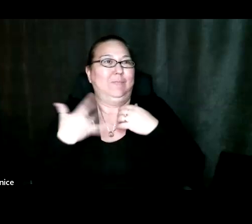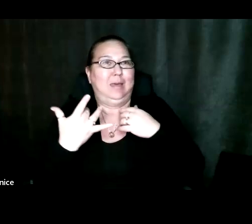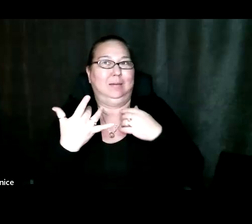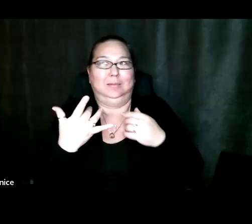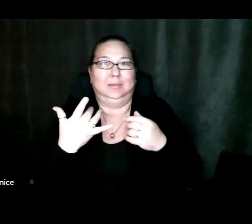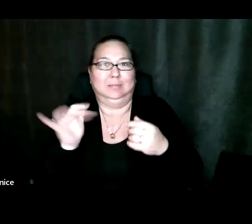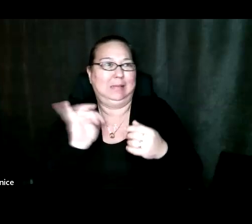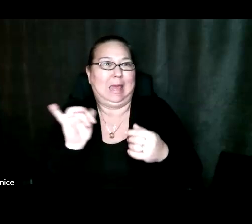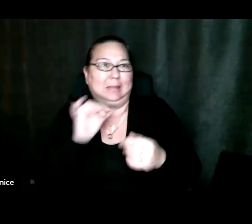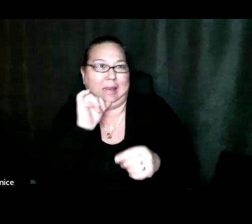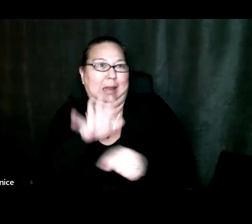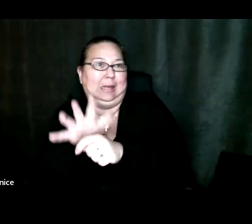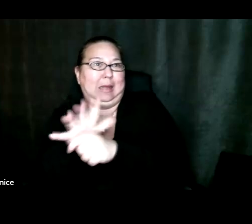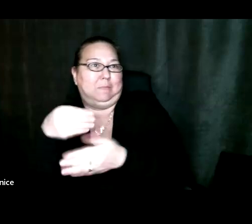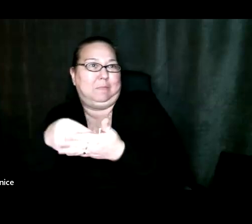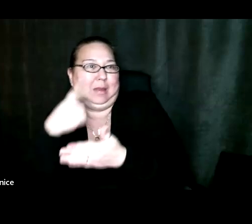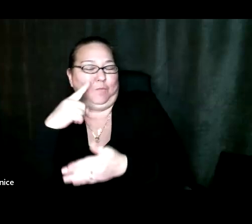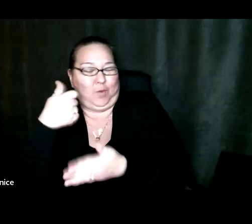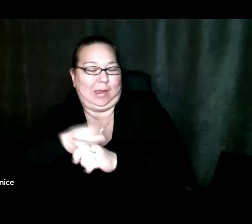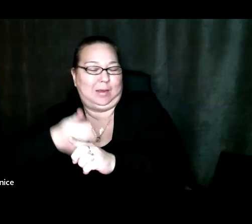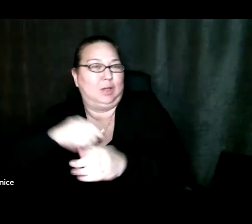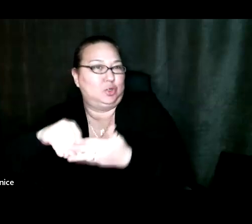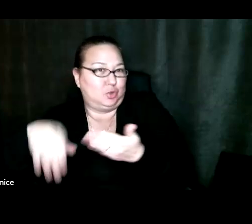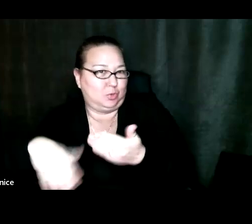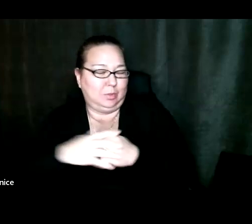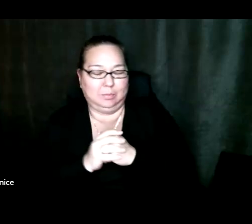pupil. The other thing was,